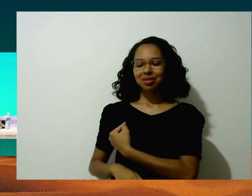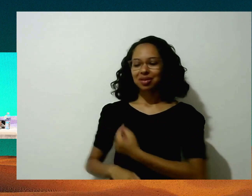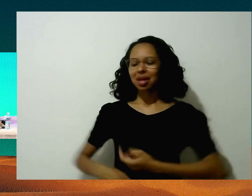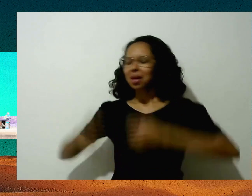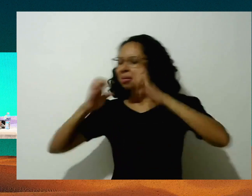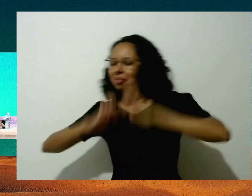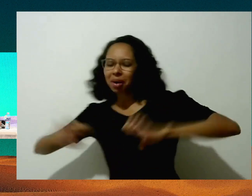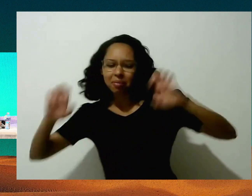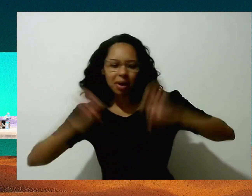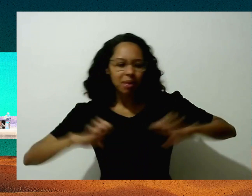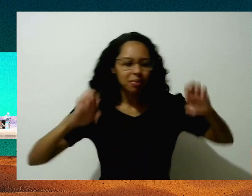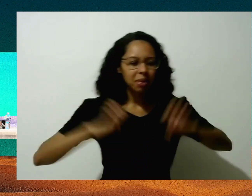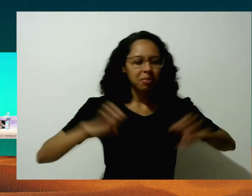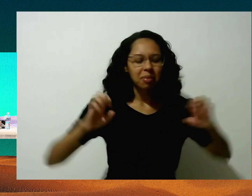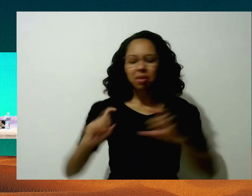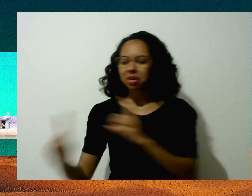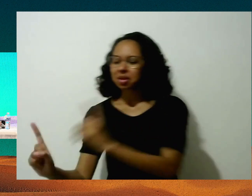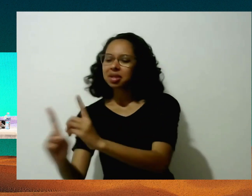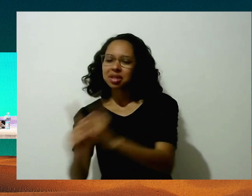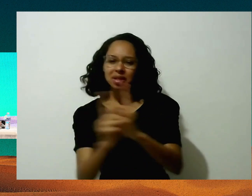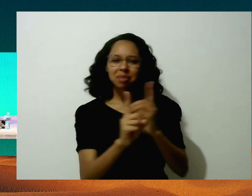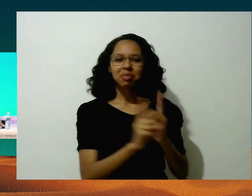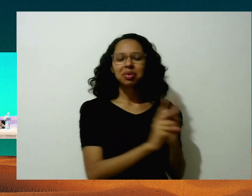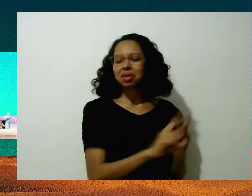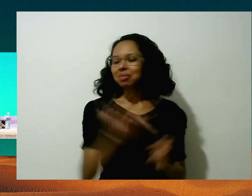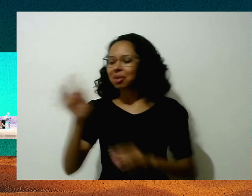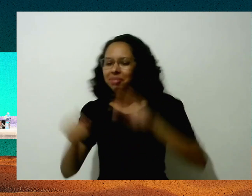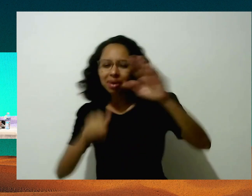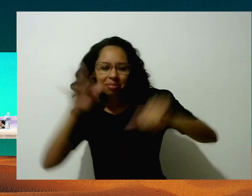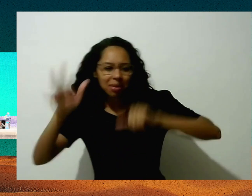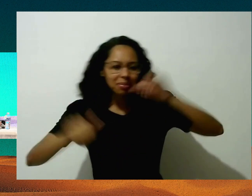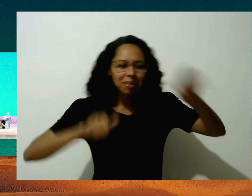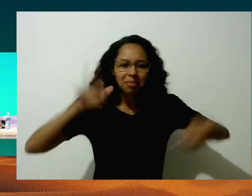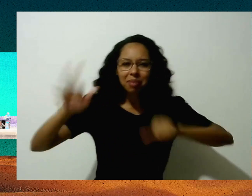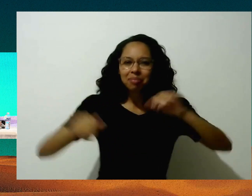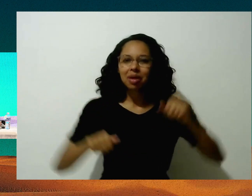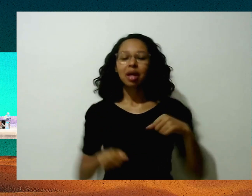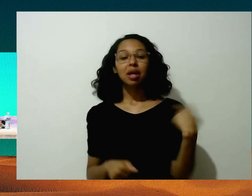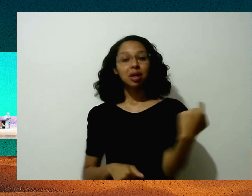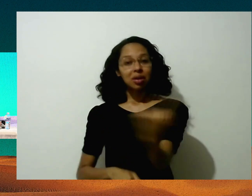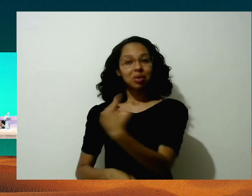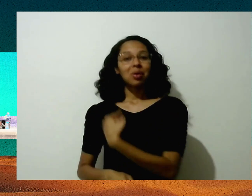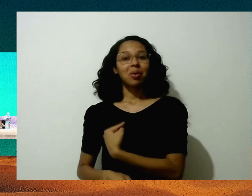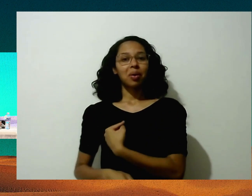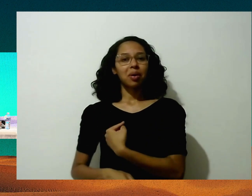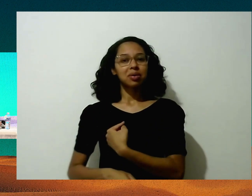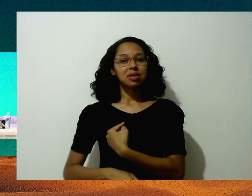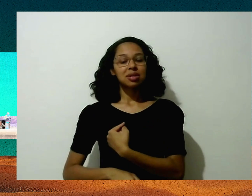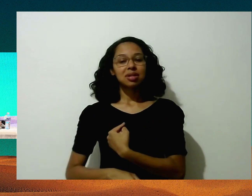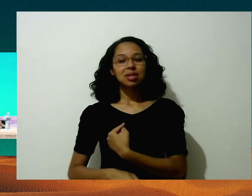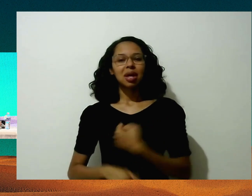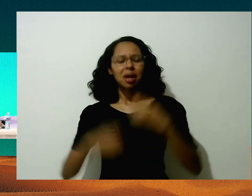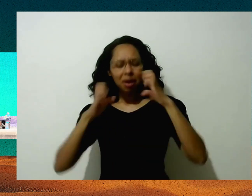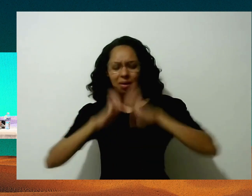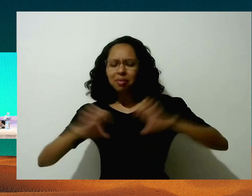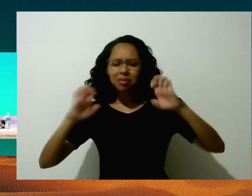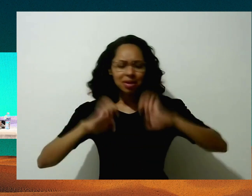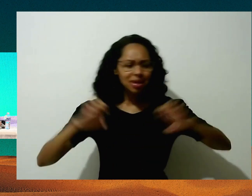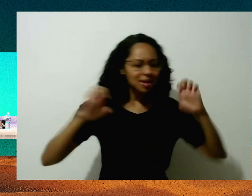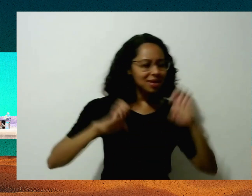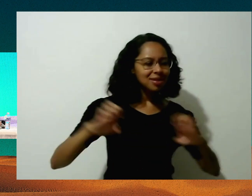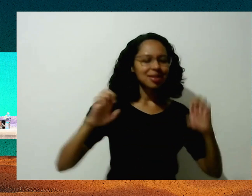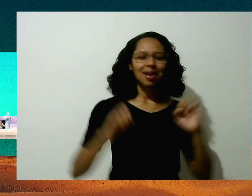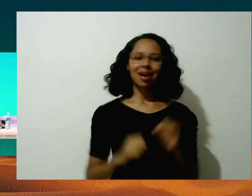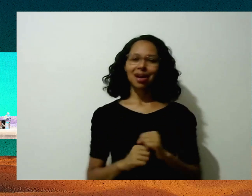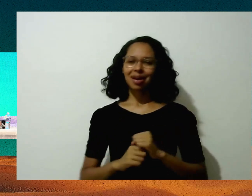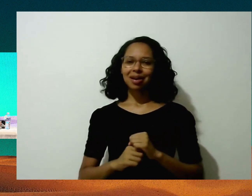make disciples of all the nations. Vamos sair para as ruas. Let's go out to the streets. Vamos pregar o evangelho. Let's preach the gospel. Orar pelas